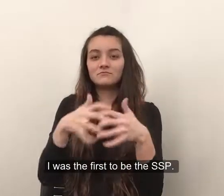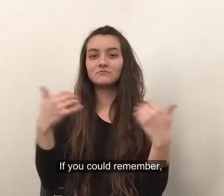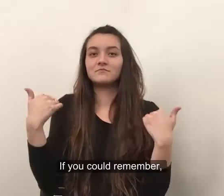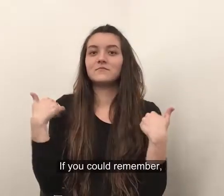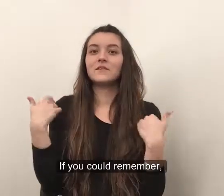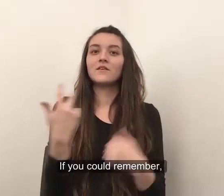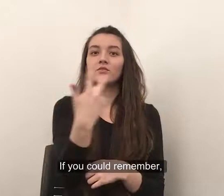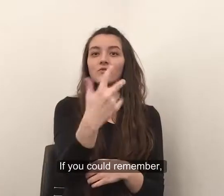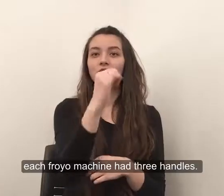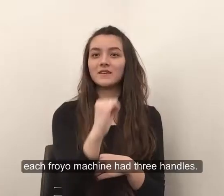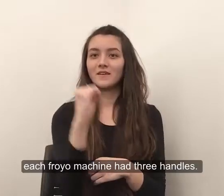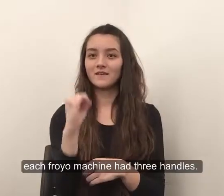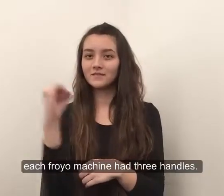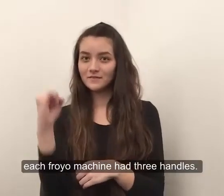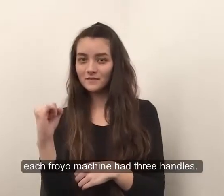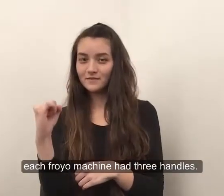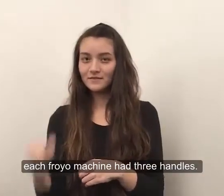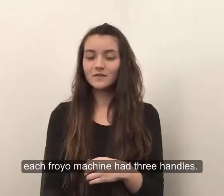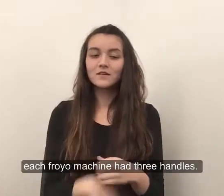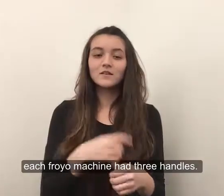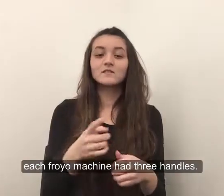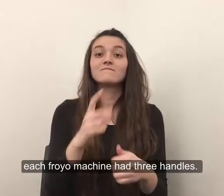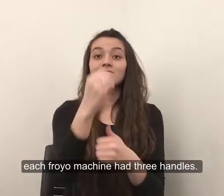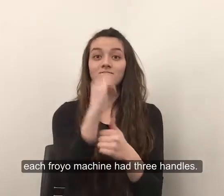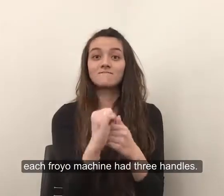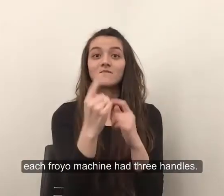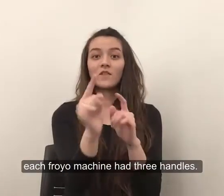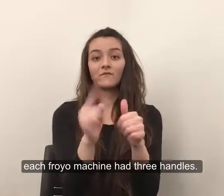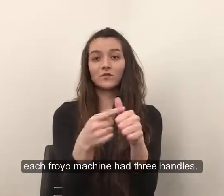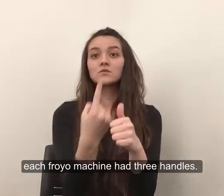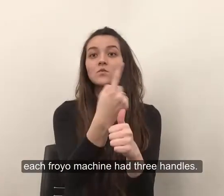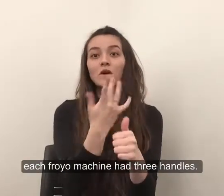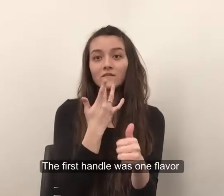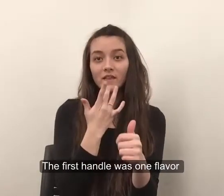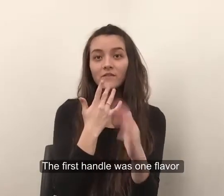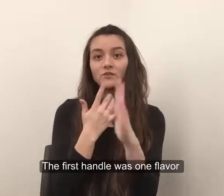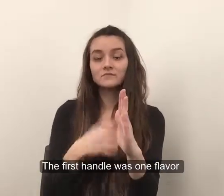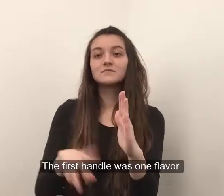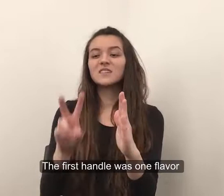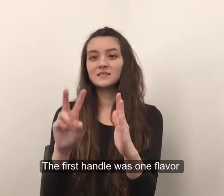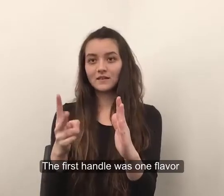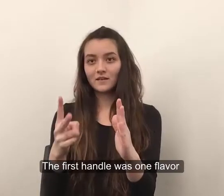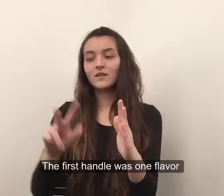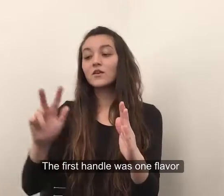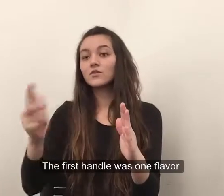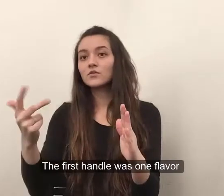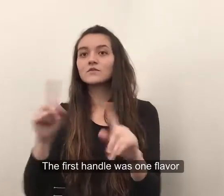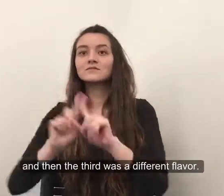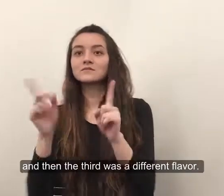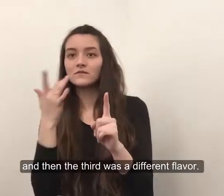If you can remember, each Froyo machine had 3 handles. The first handle was one flavor, and then the